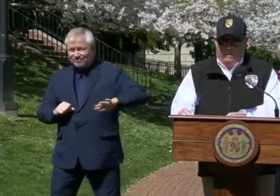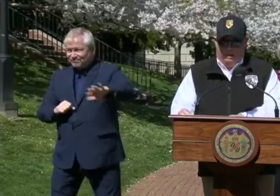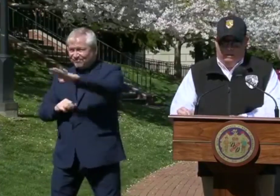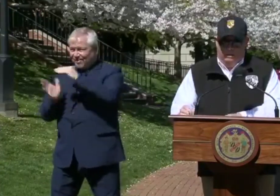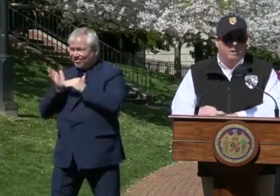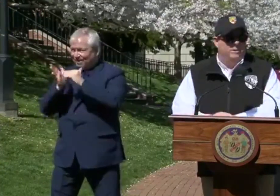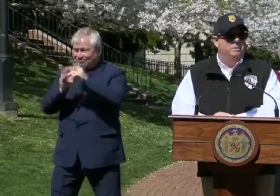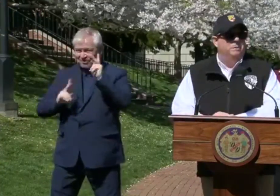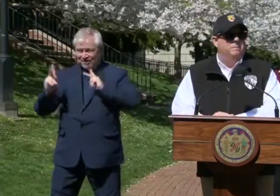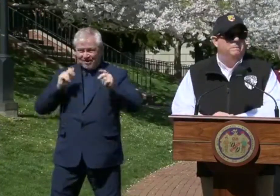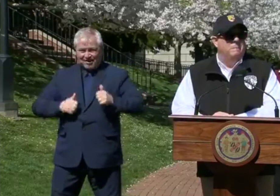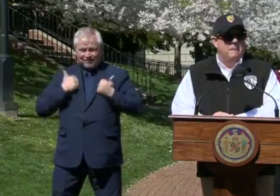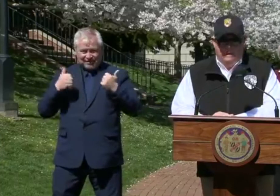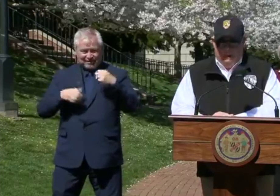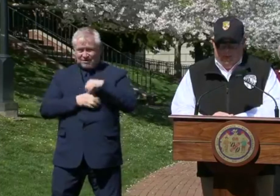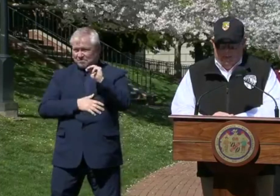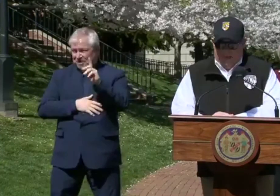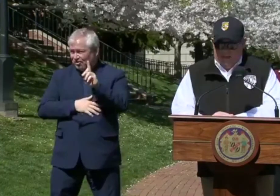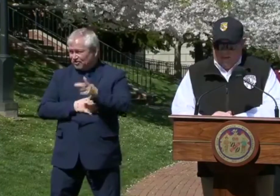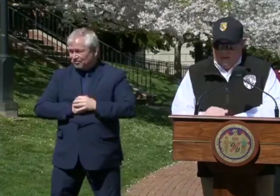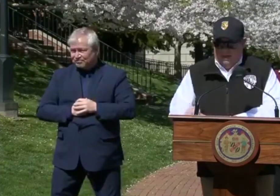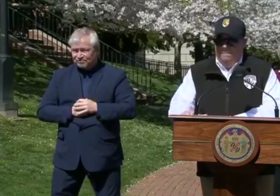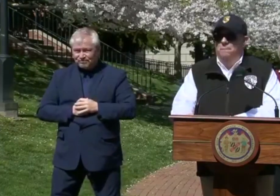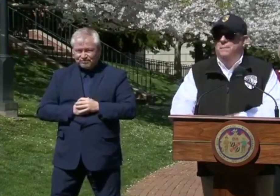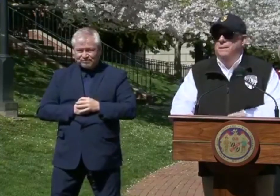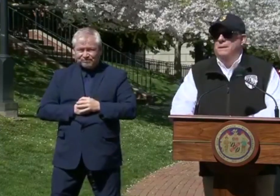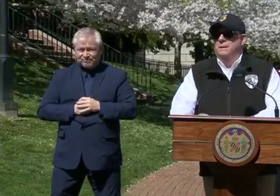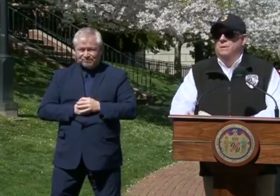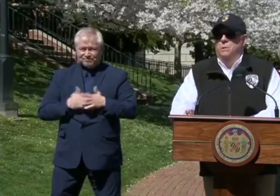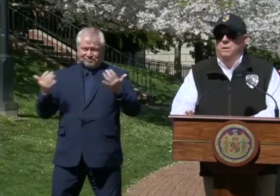of thousands of others. In the days to come,